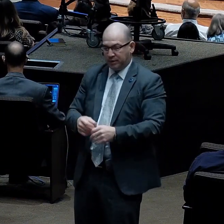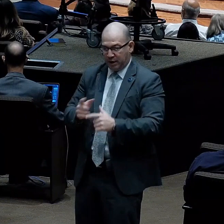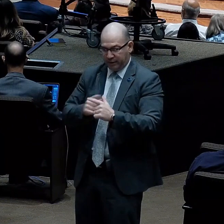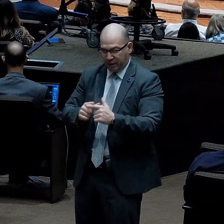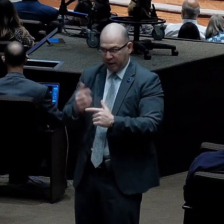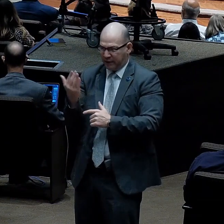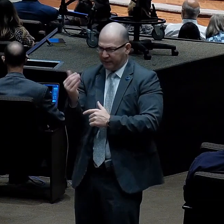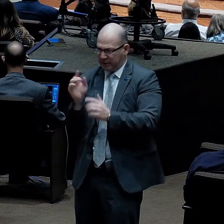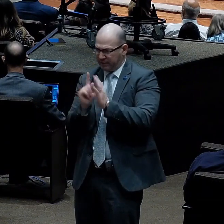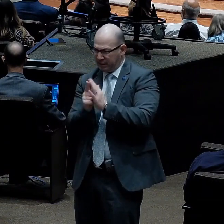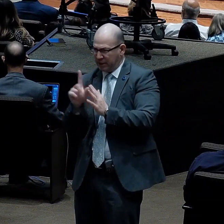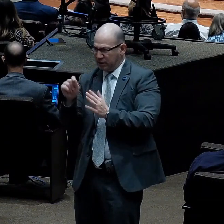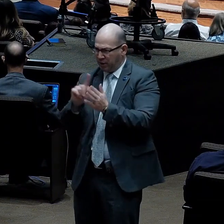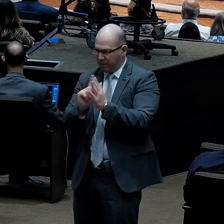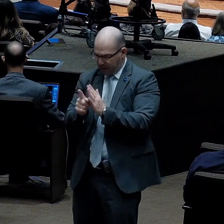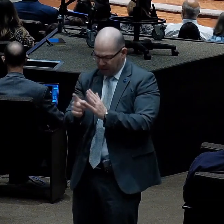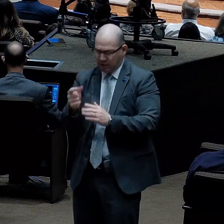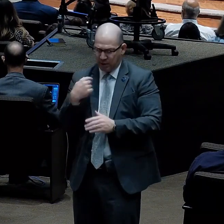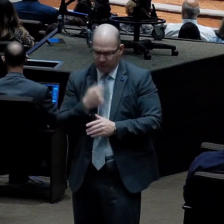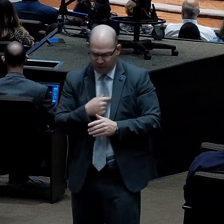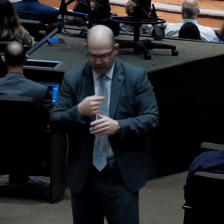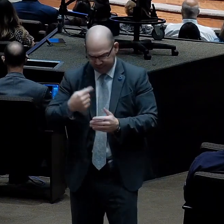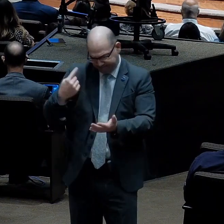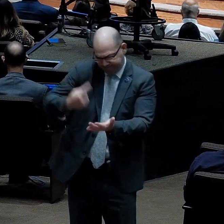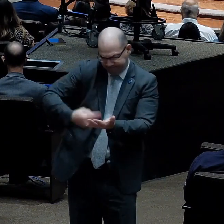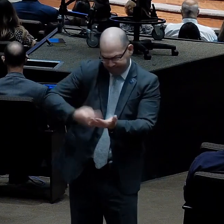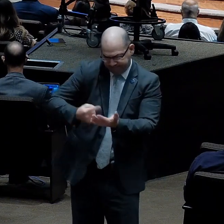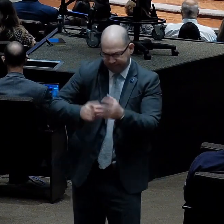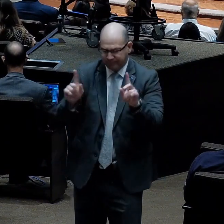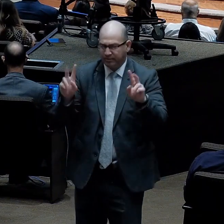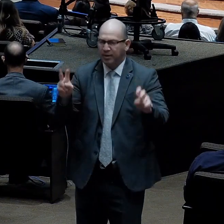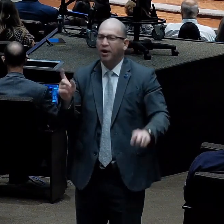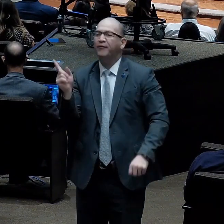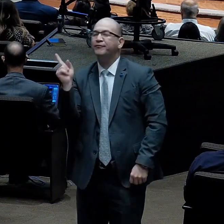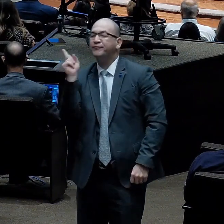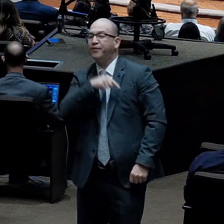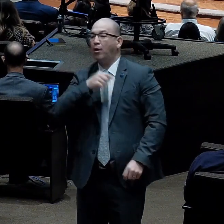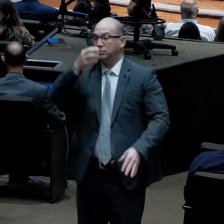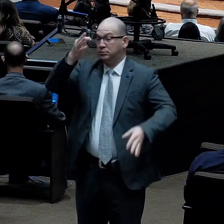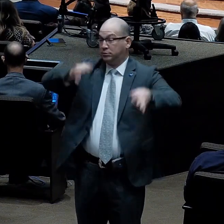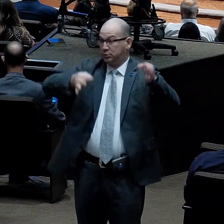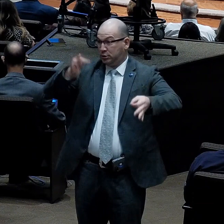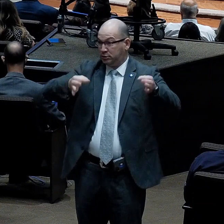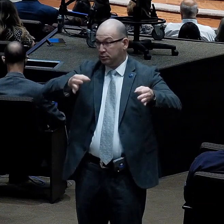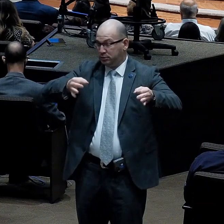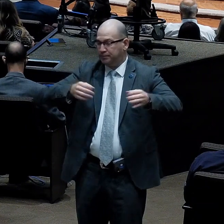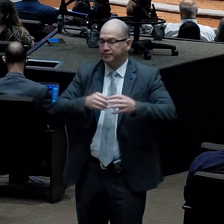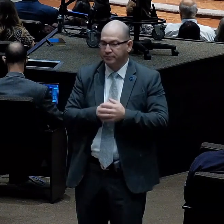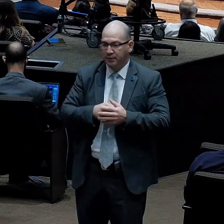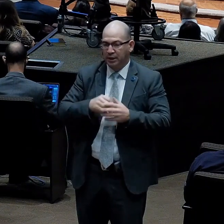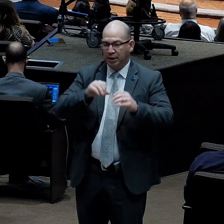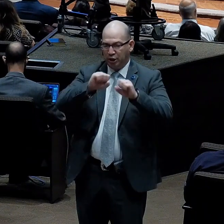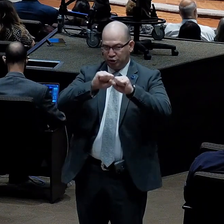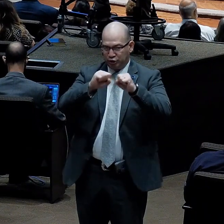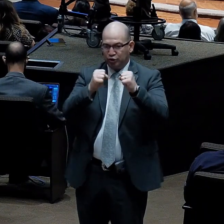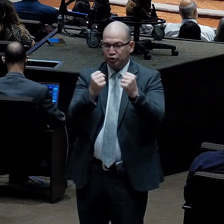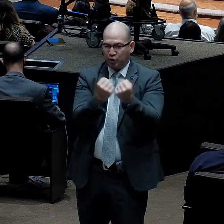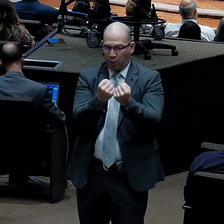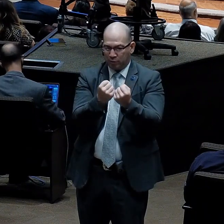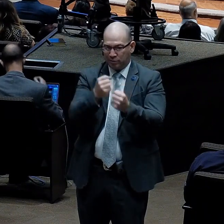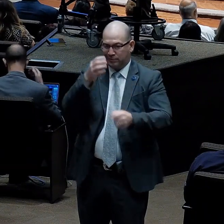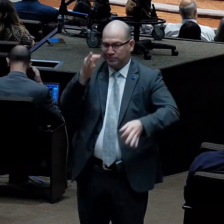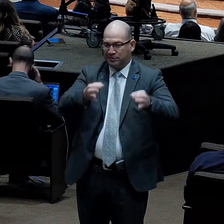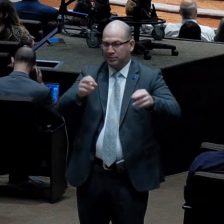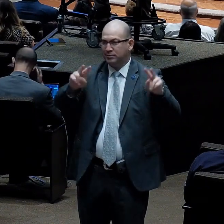counterfeits to biblical justice. And we talked about secularized social justice. And we talked about